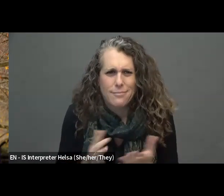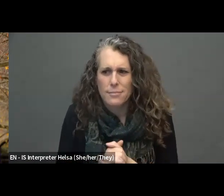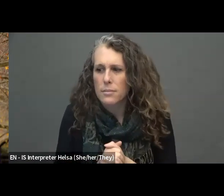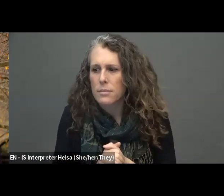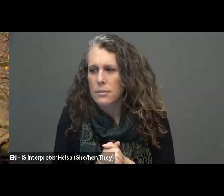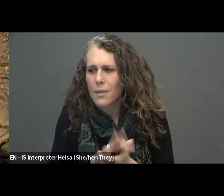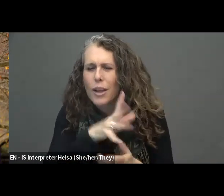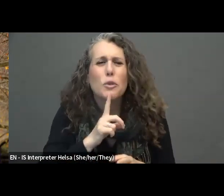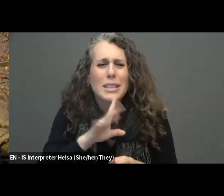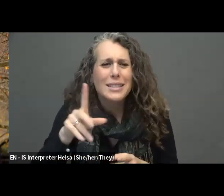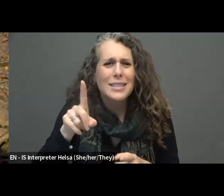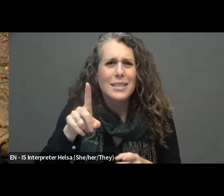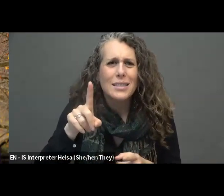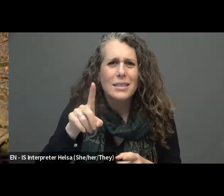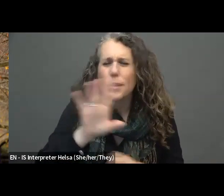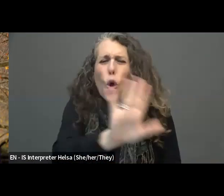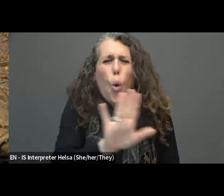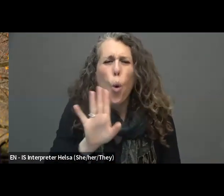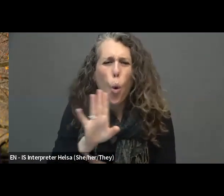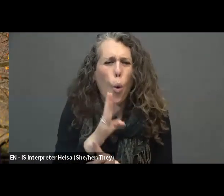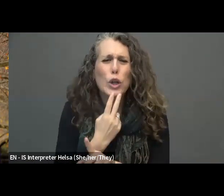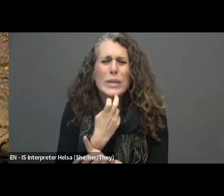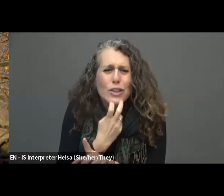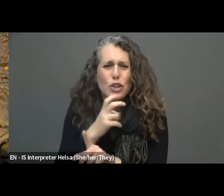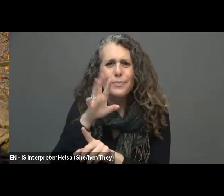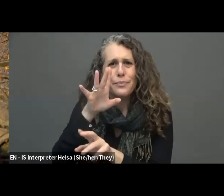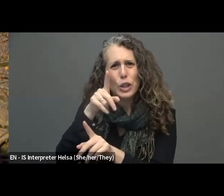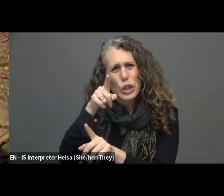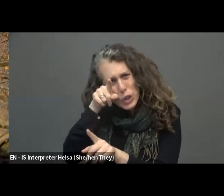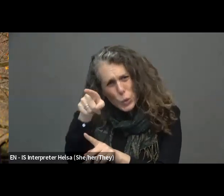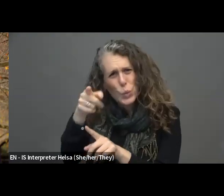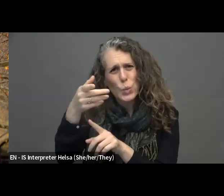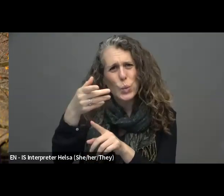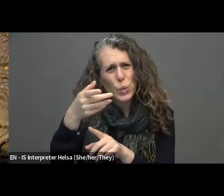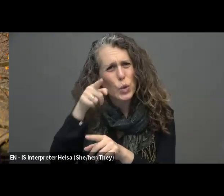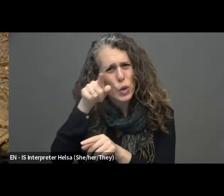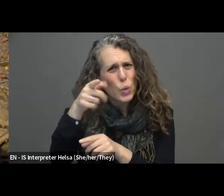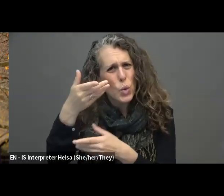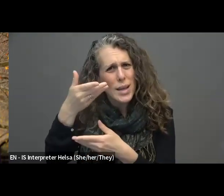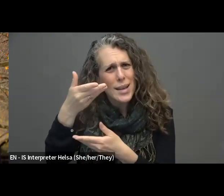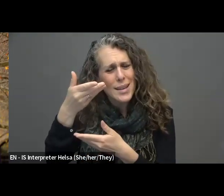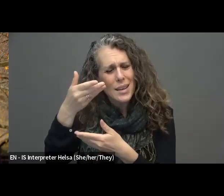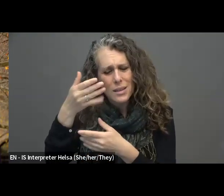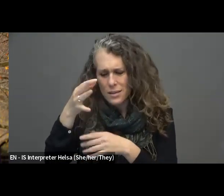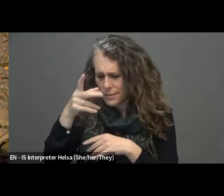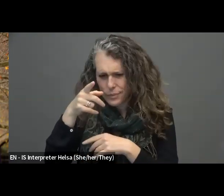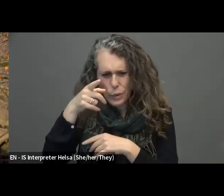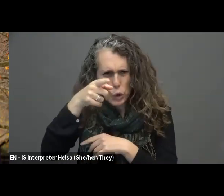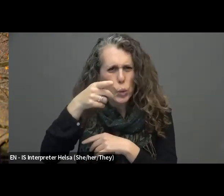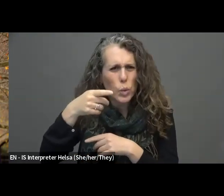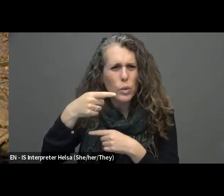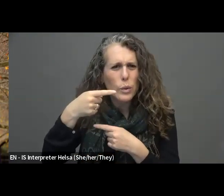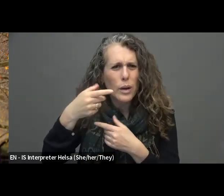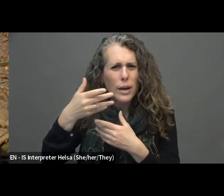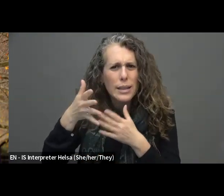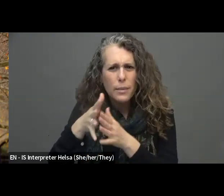Thomas, no, Krista, it was you, sorry. You said that you need to learn more about what